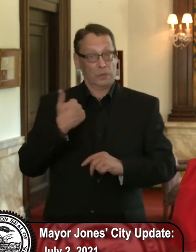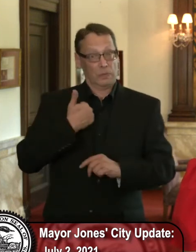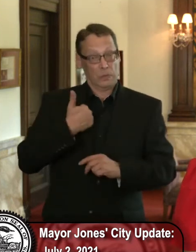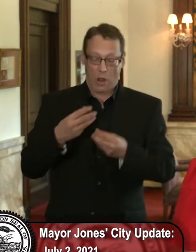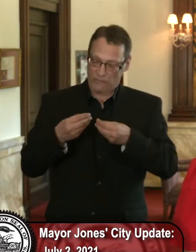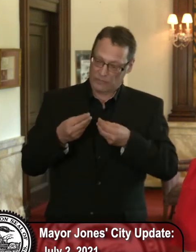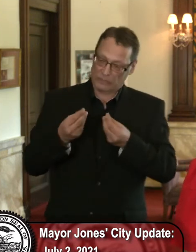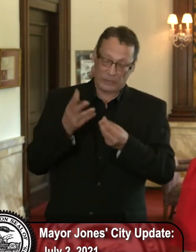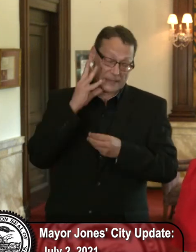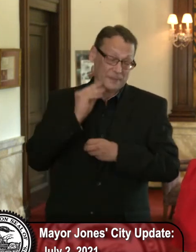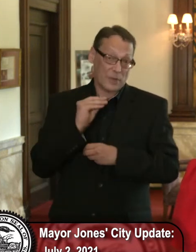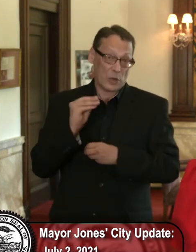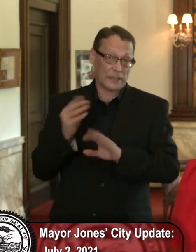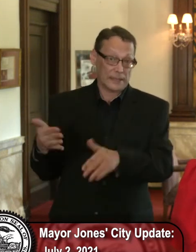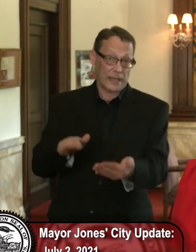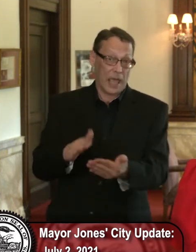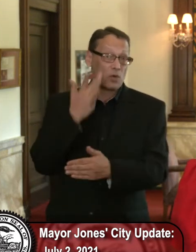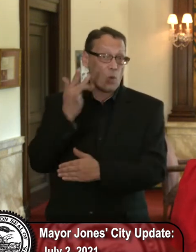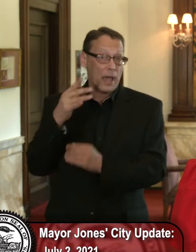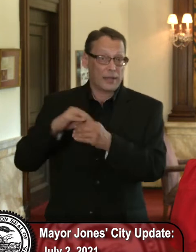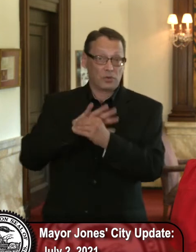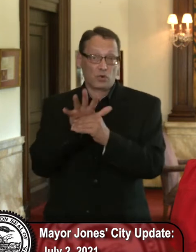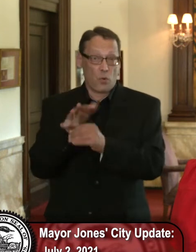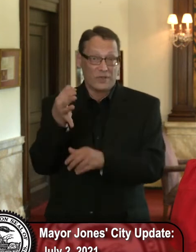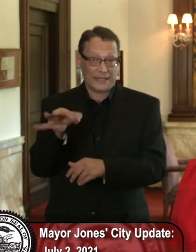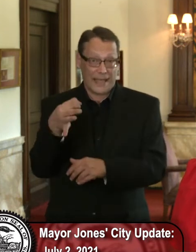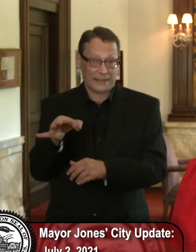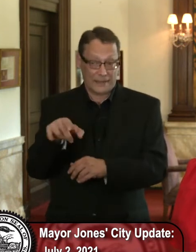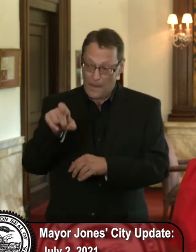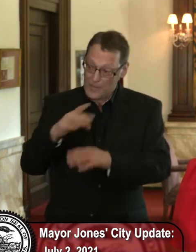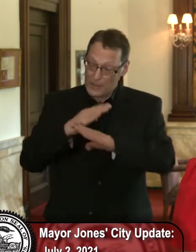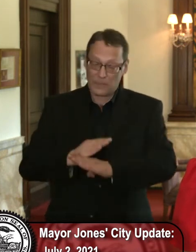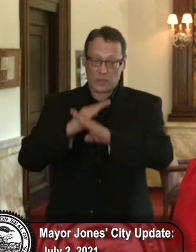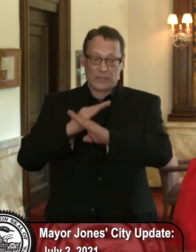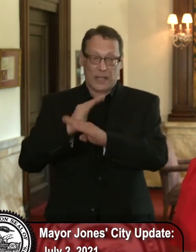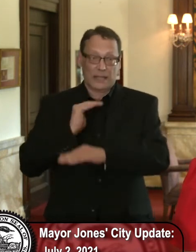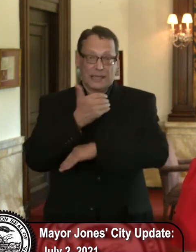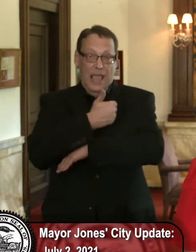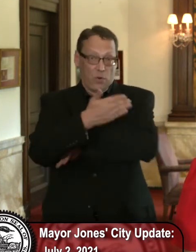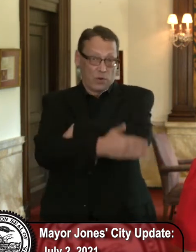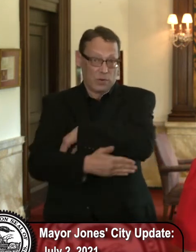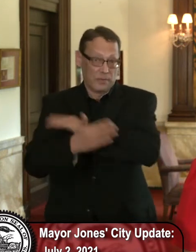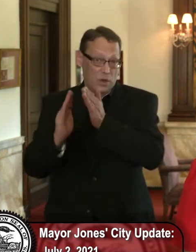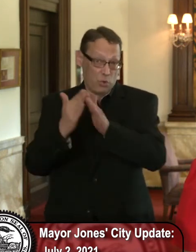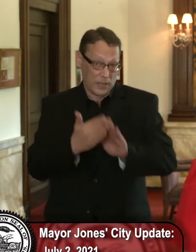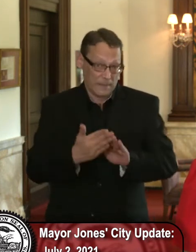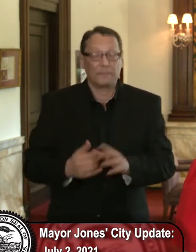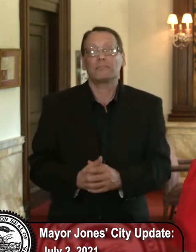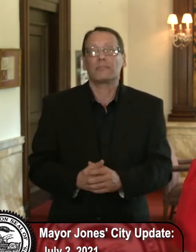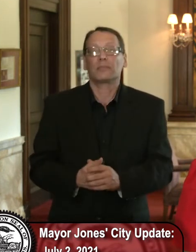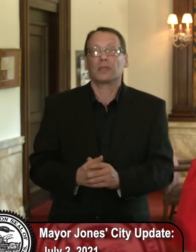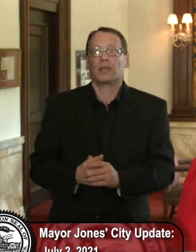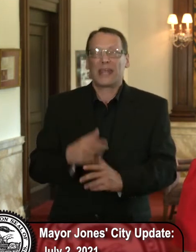to COVID-19, and we must take steps to protect our communities. St. Louis's vaccination rate continues